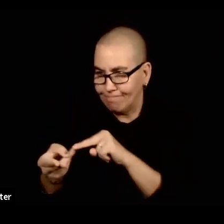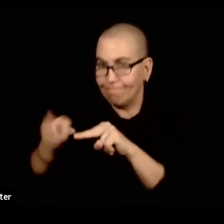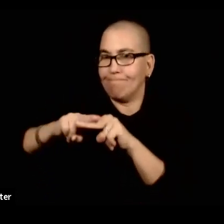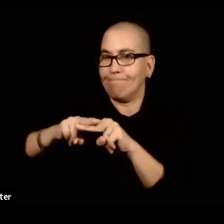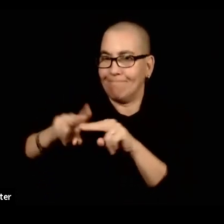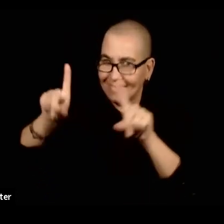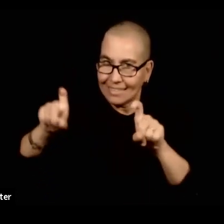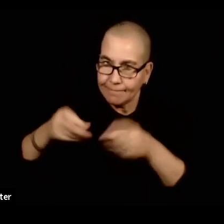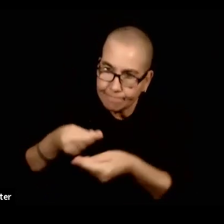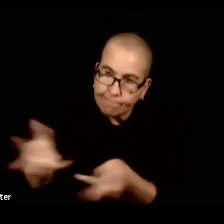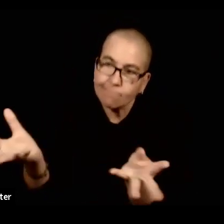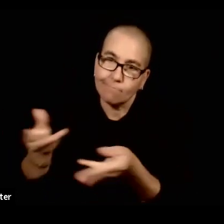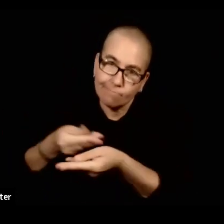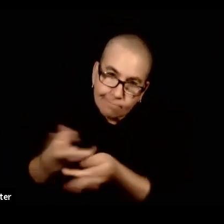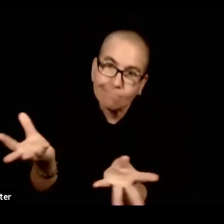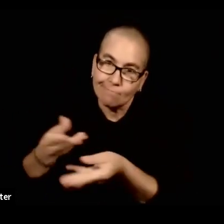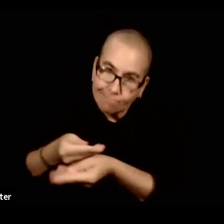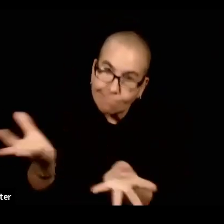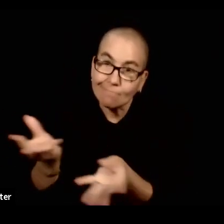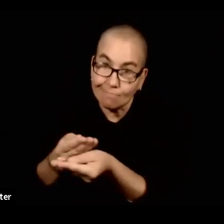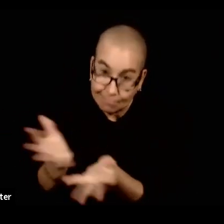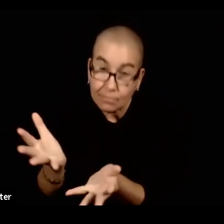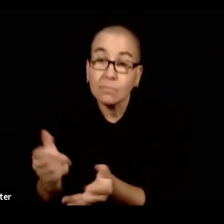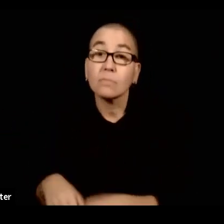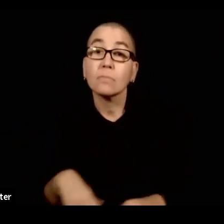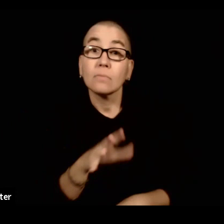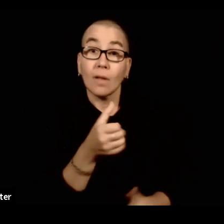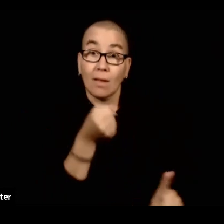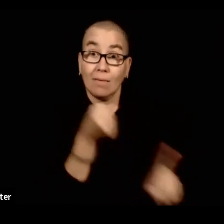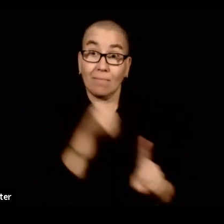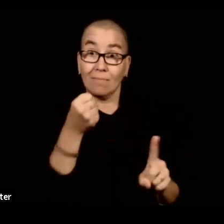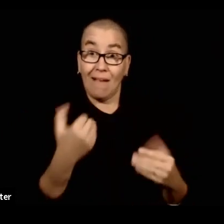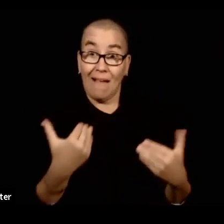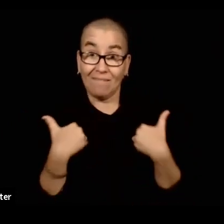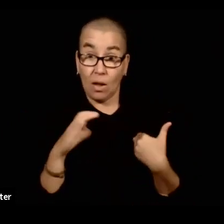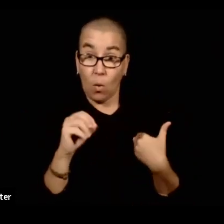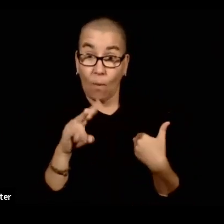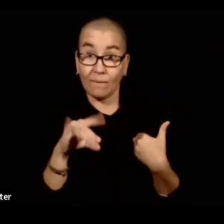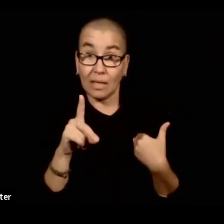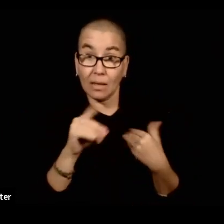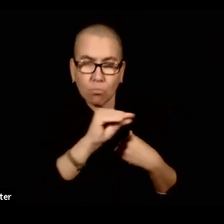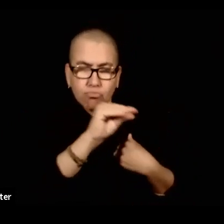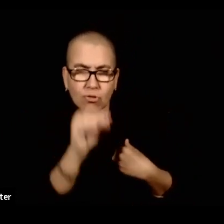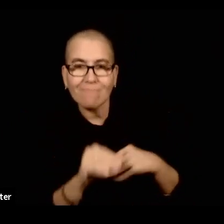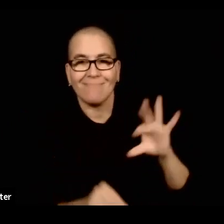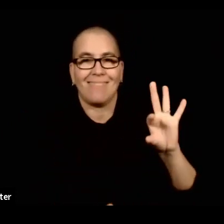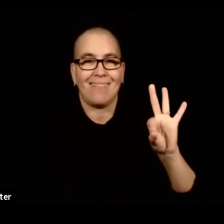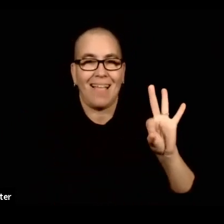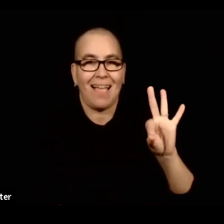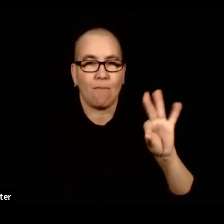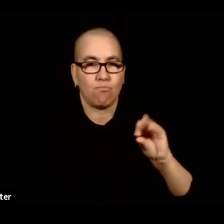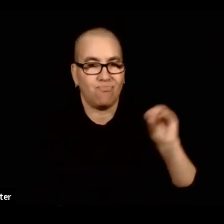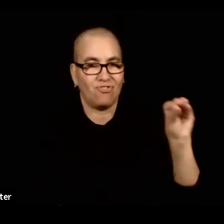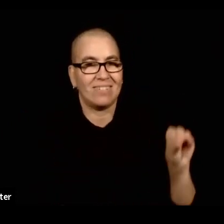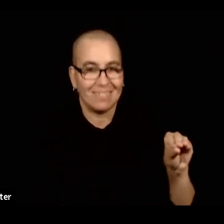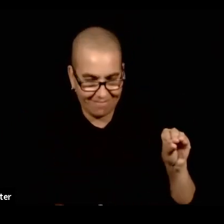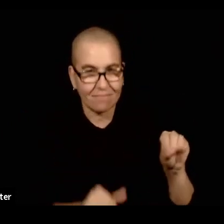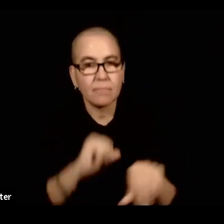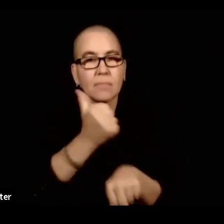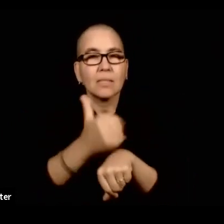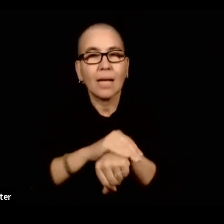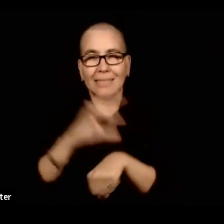cases measured from week to week. The 7-day rolling average test positivity rate for Minnesota hit